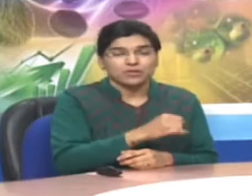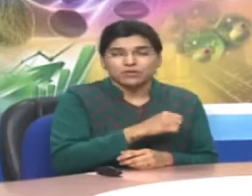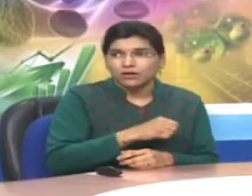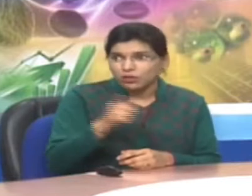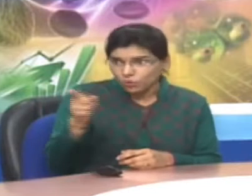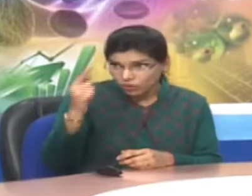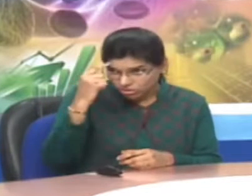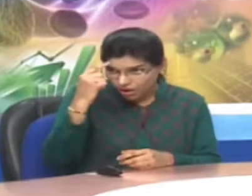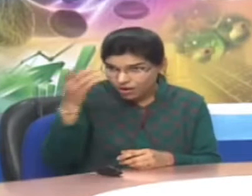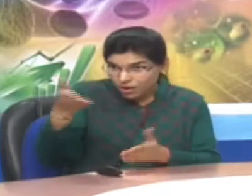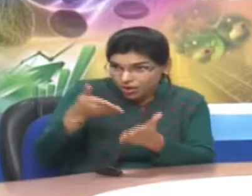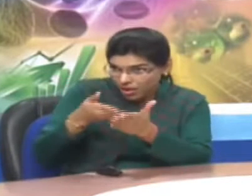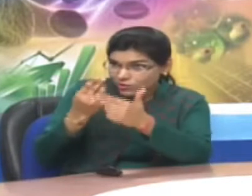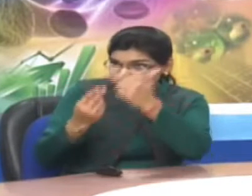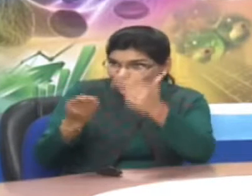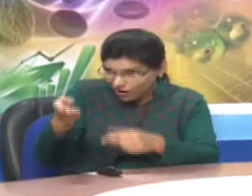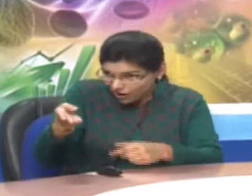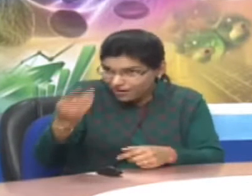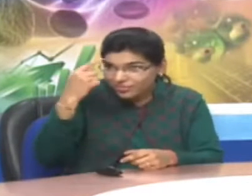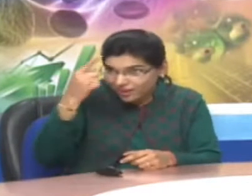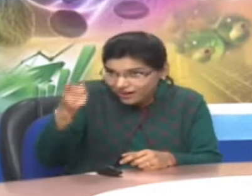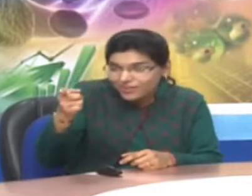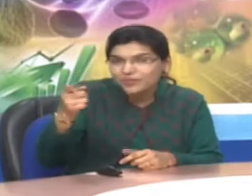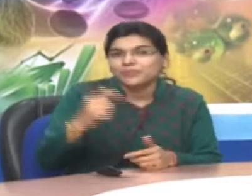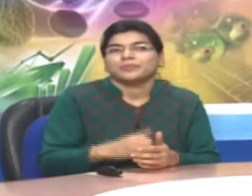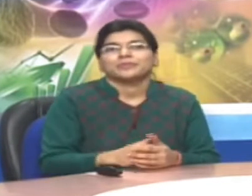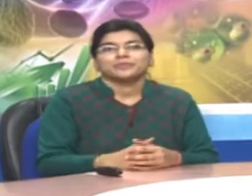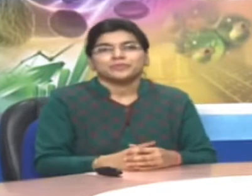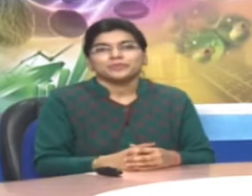Intruder says, "So that's what you think?"